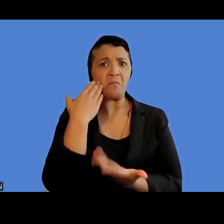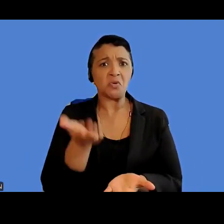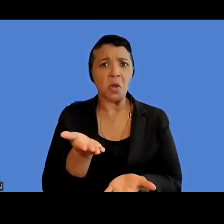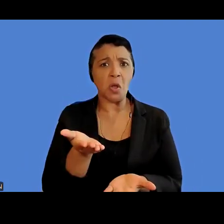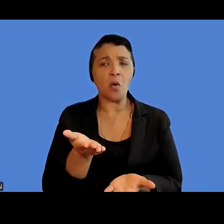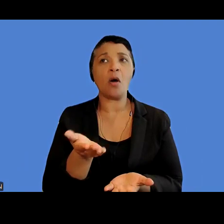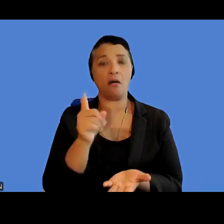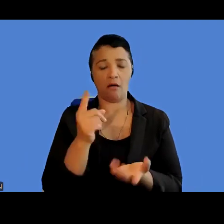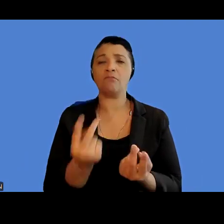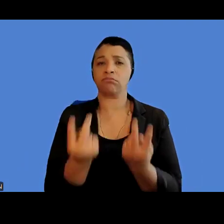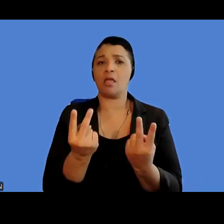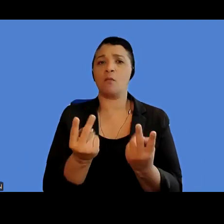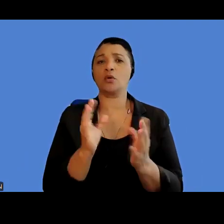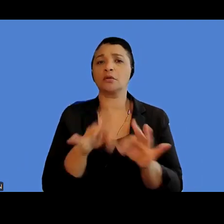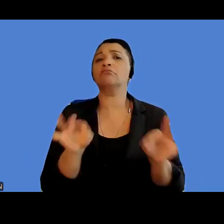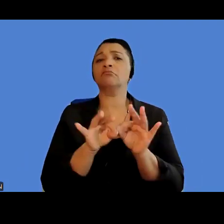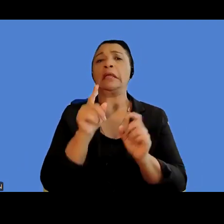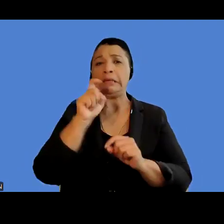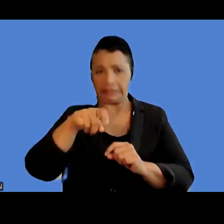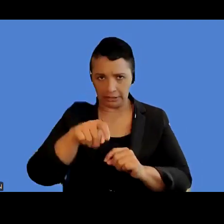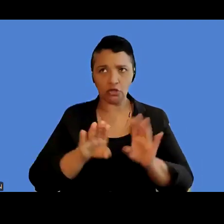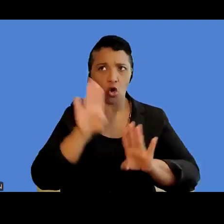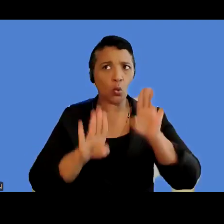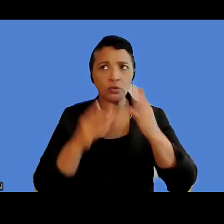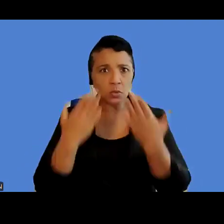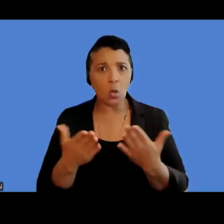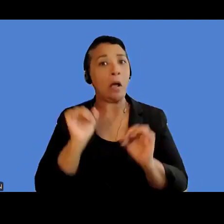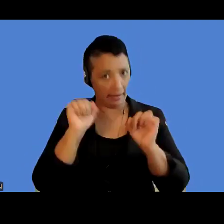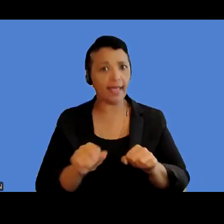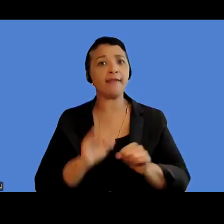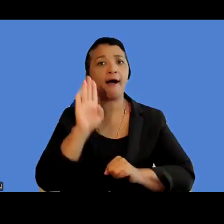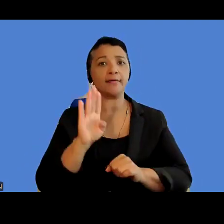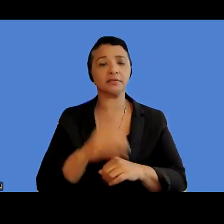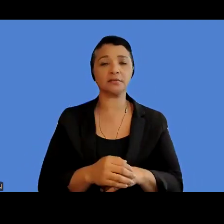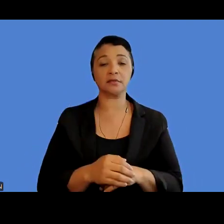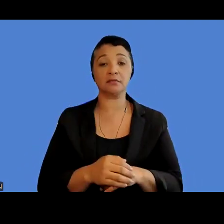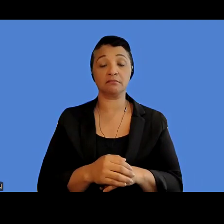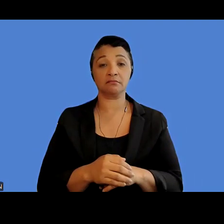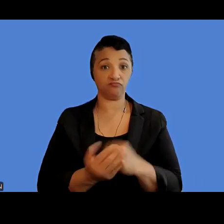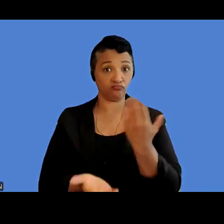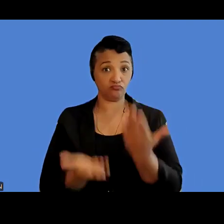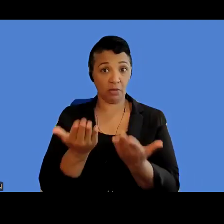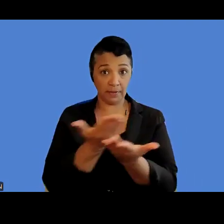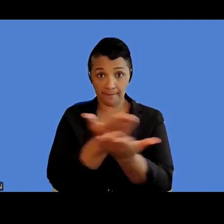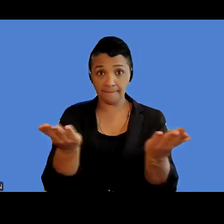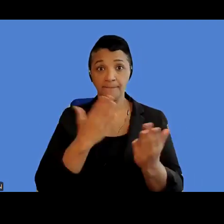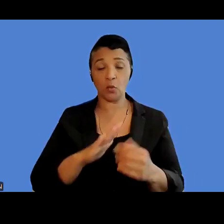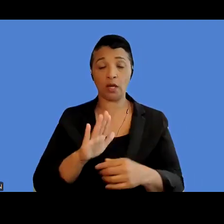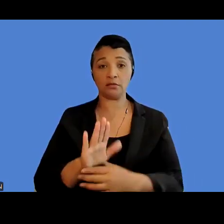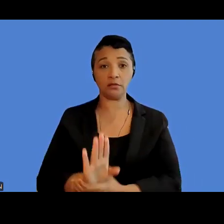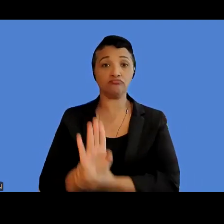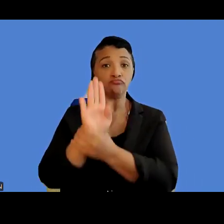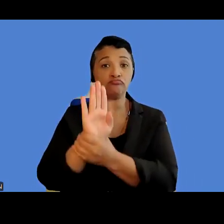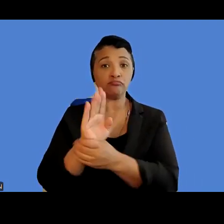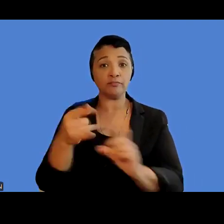to ask as many questions as you have. I don't know if someone wants to raise their